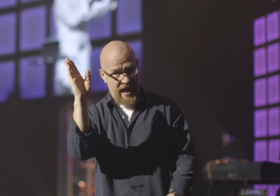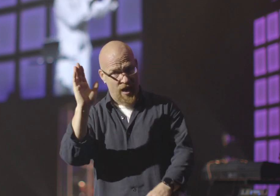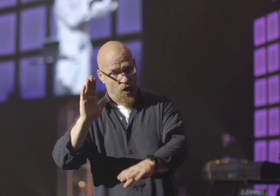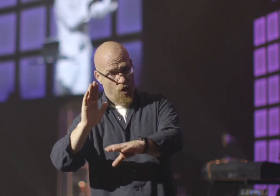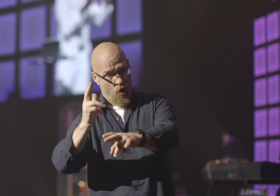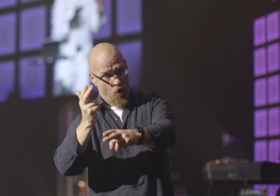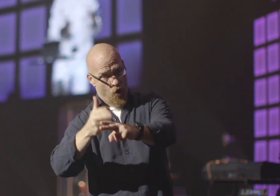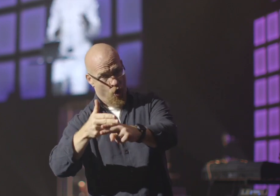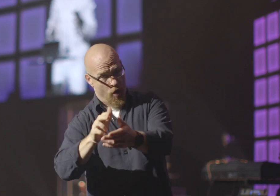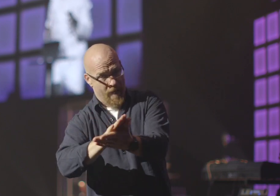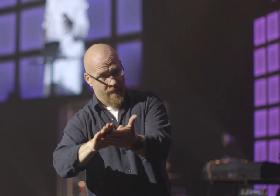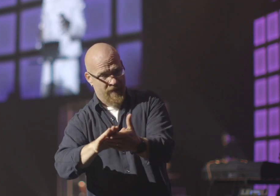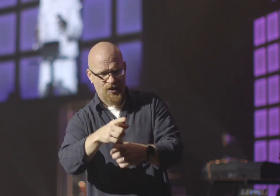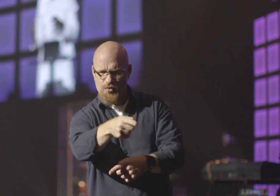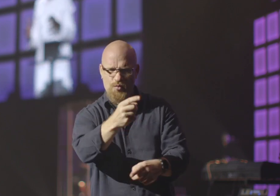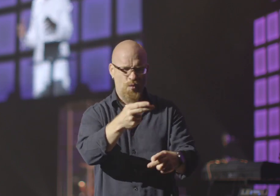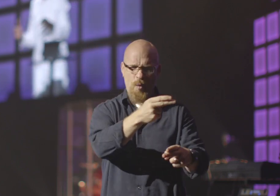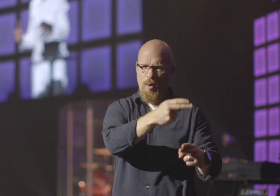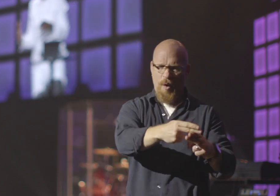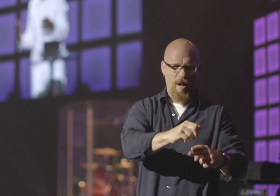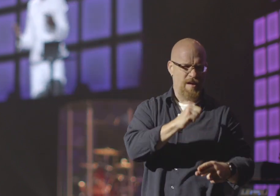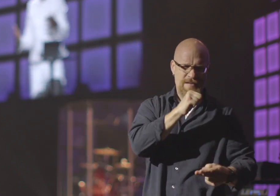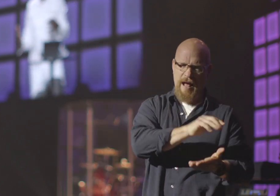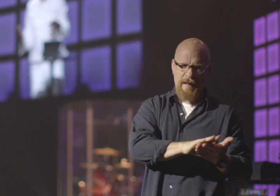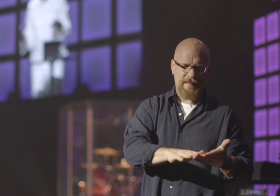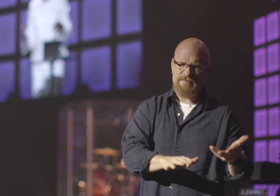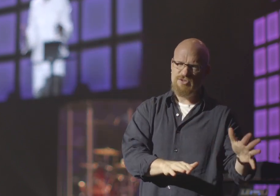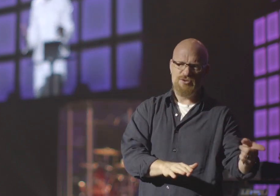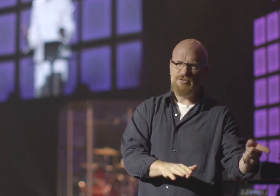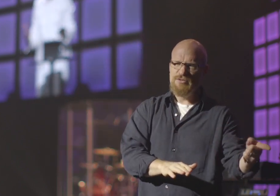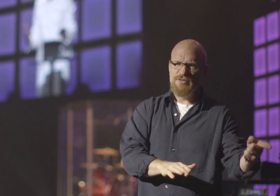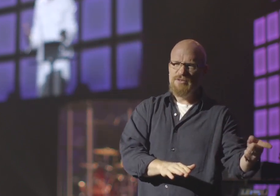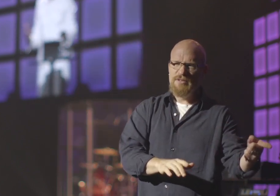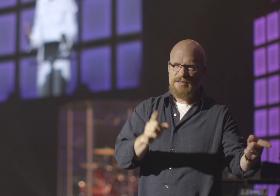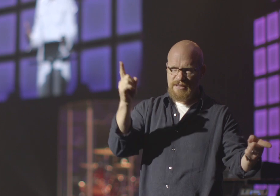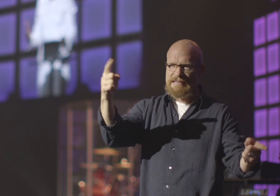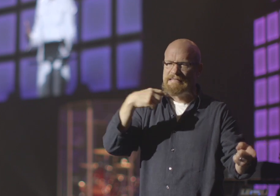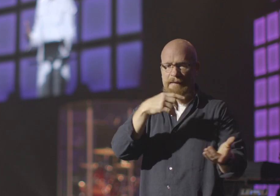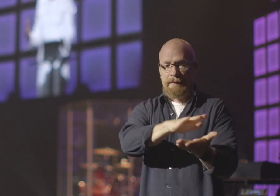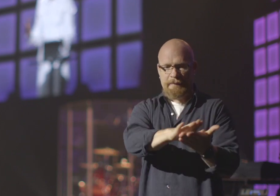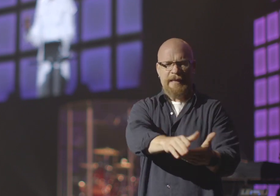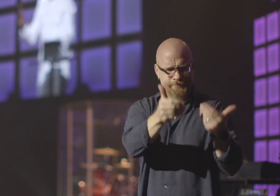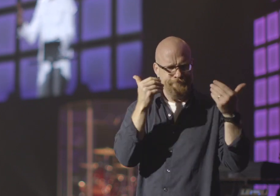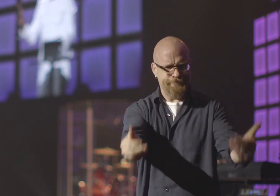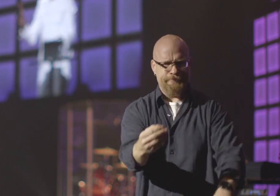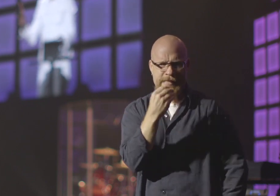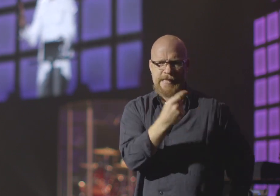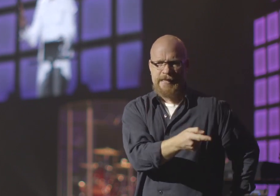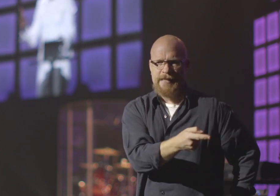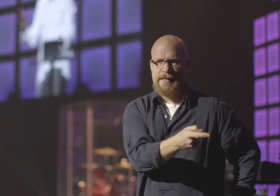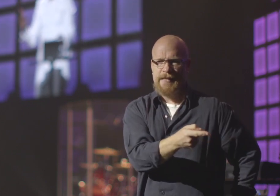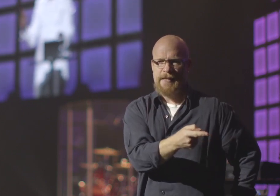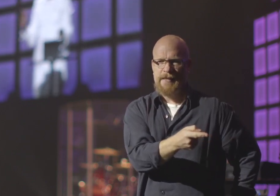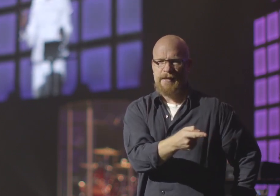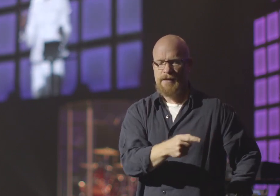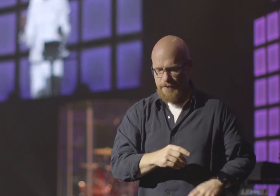clean, don't you call it unclean. Don't you call it common. So one of the things that we have